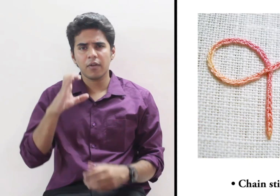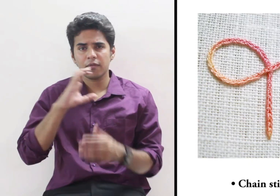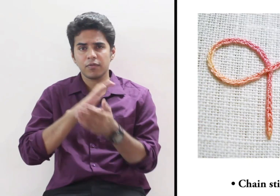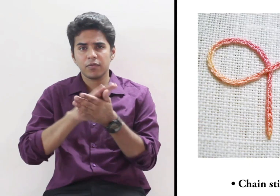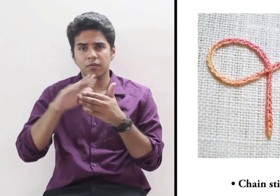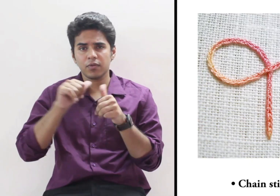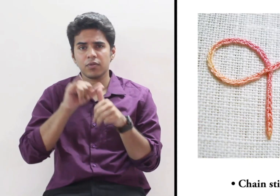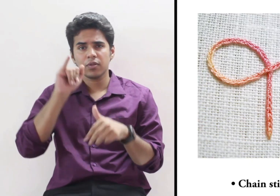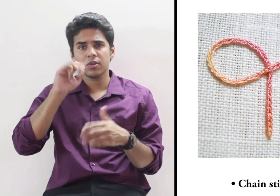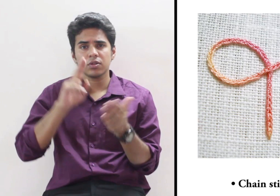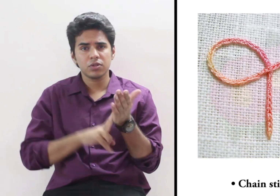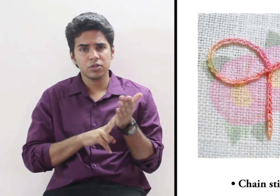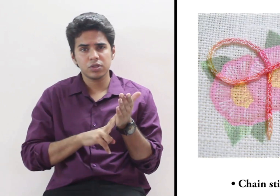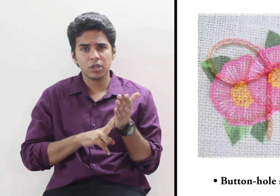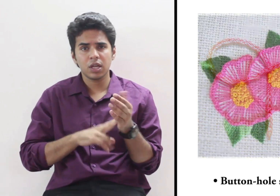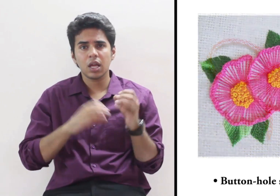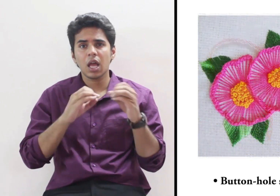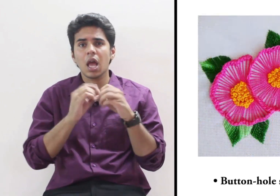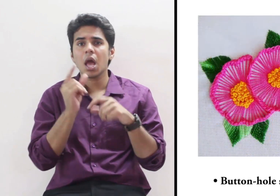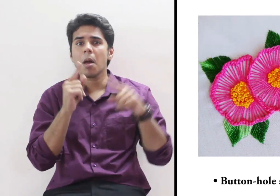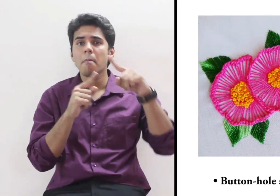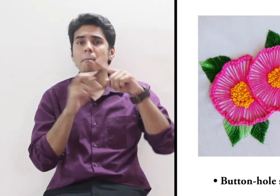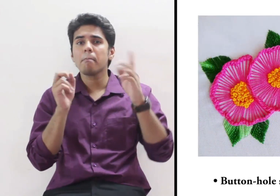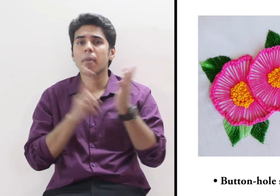chain stitch, buttonhole stitch,